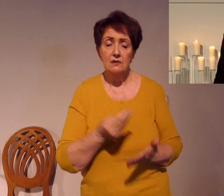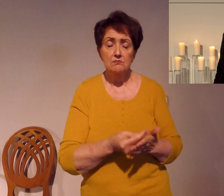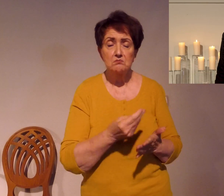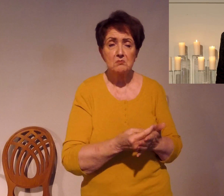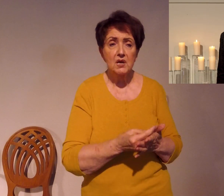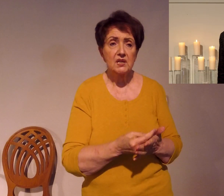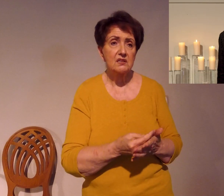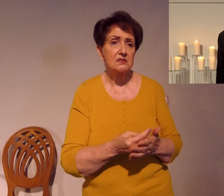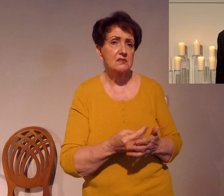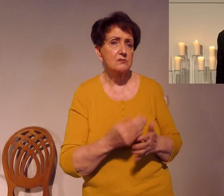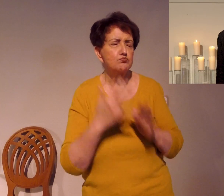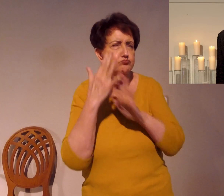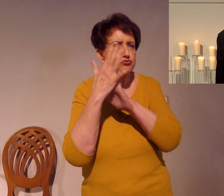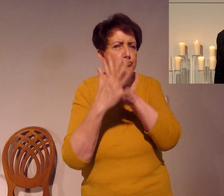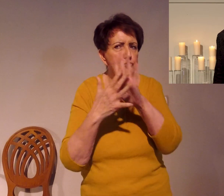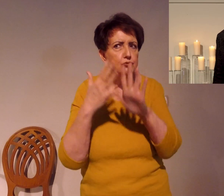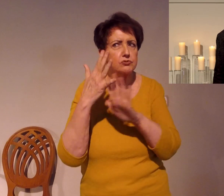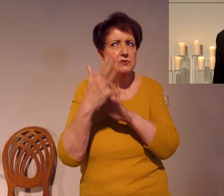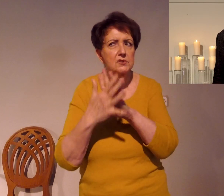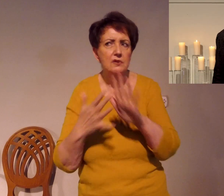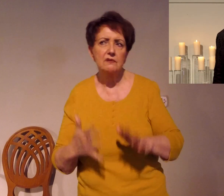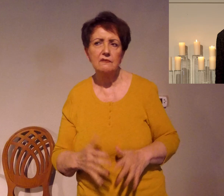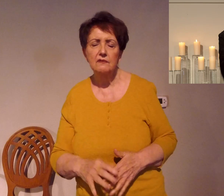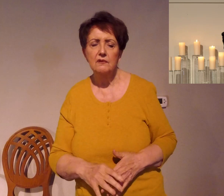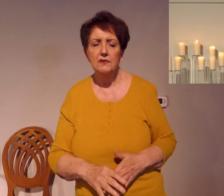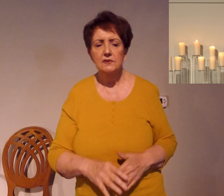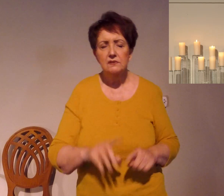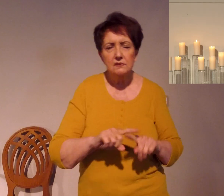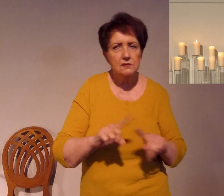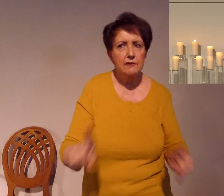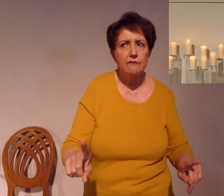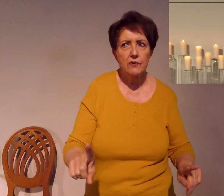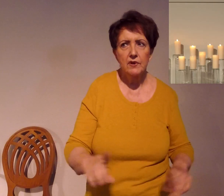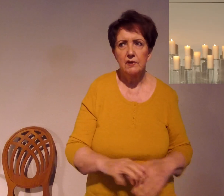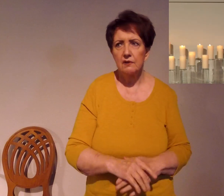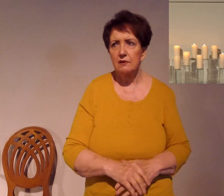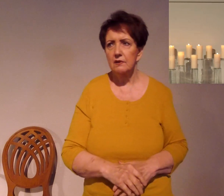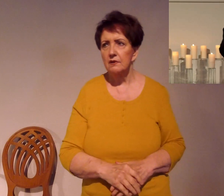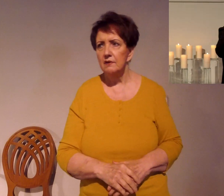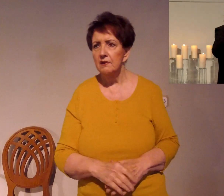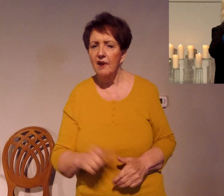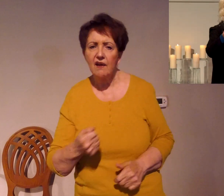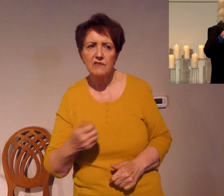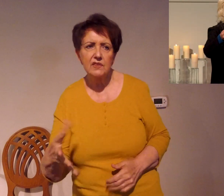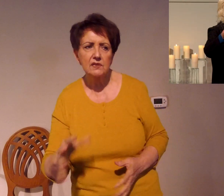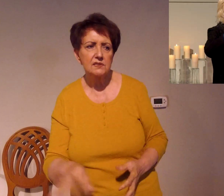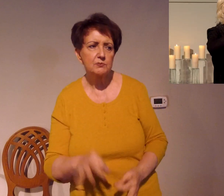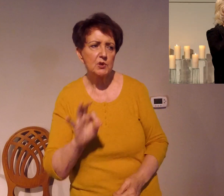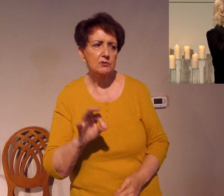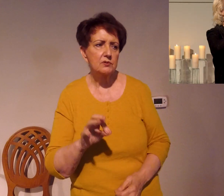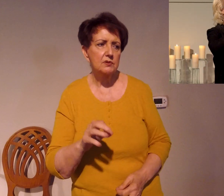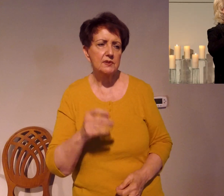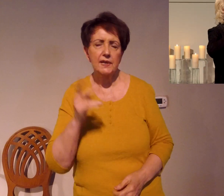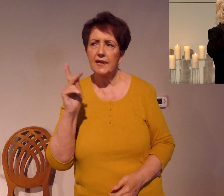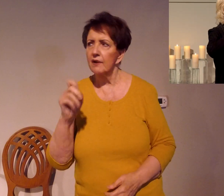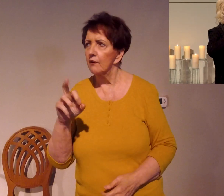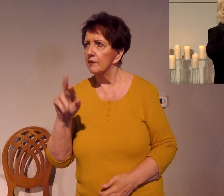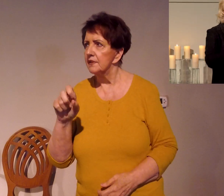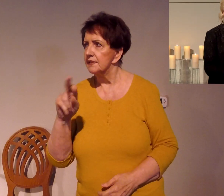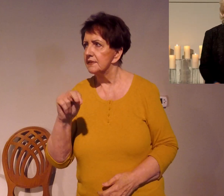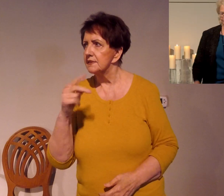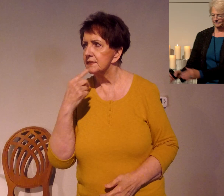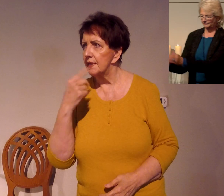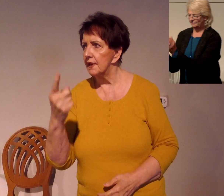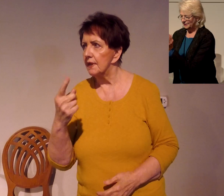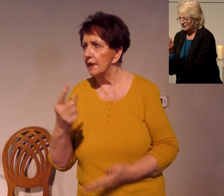somehow elusive, it's somehow something different. Like everything is spiritual. Karen said this last week. Everything is